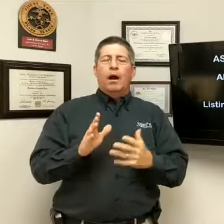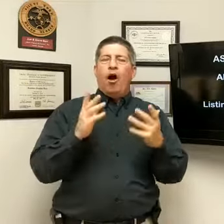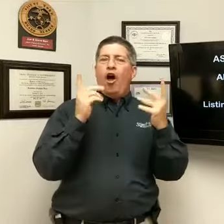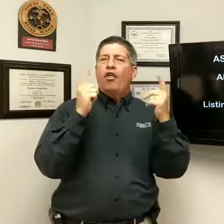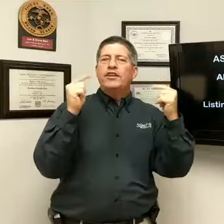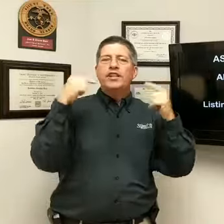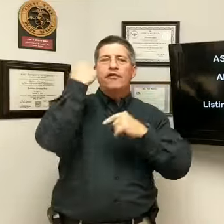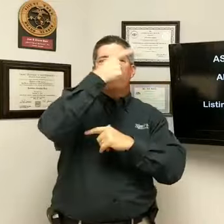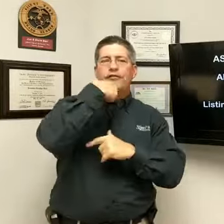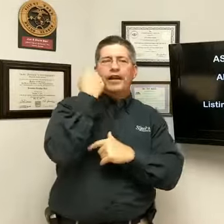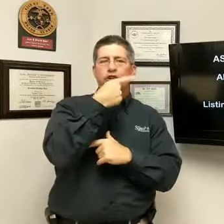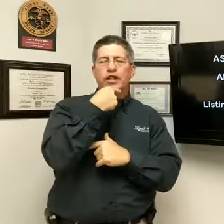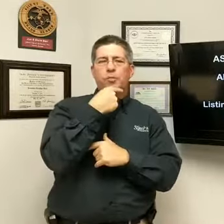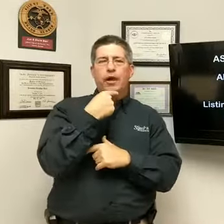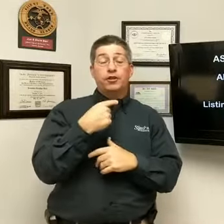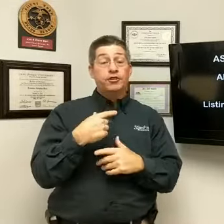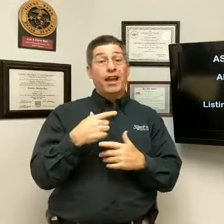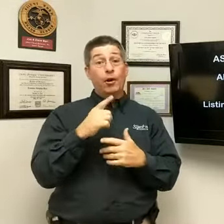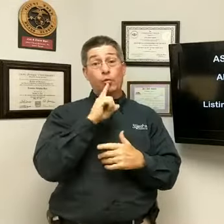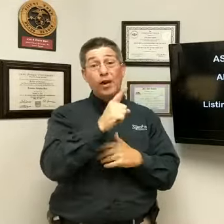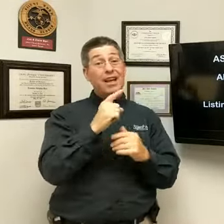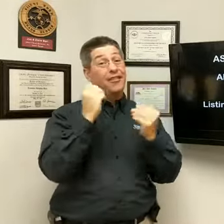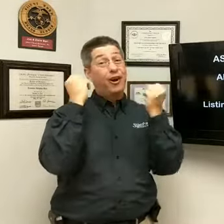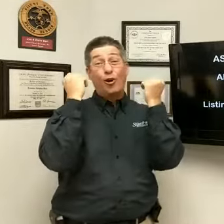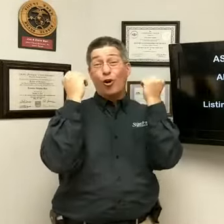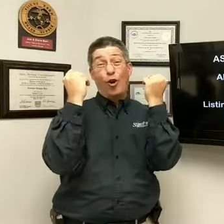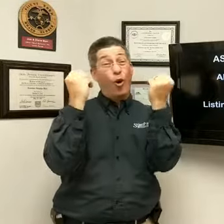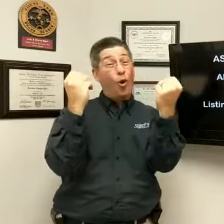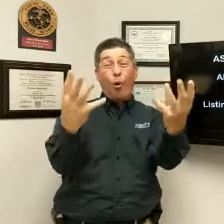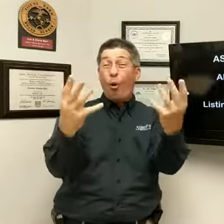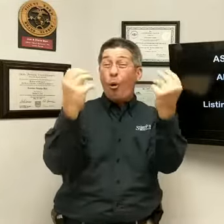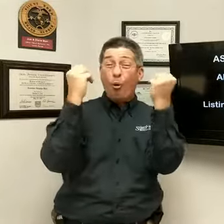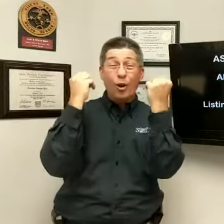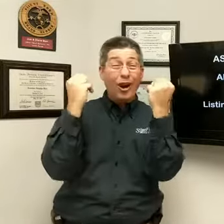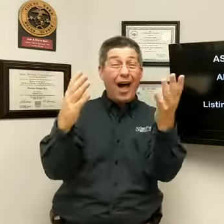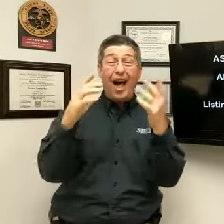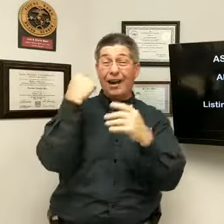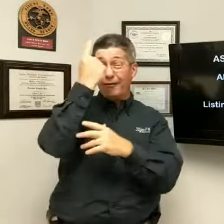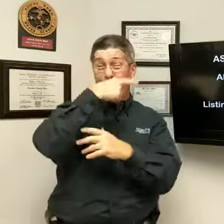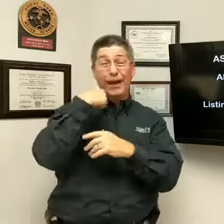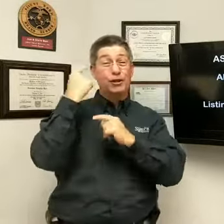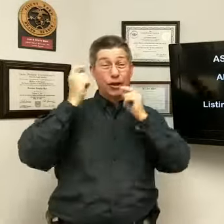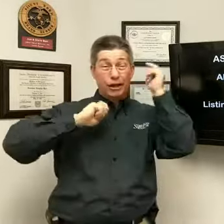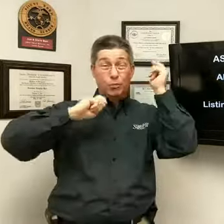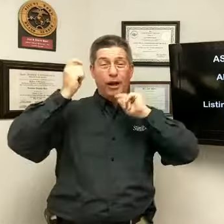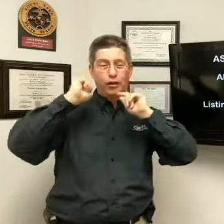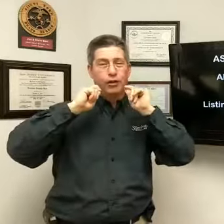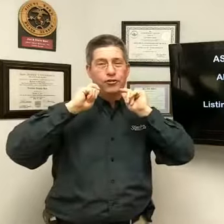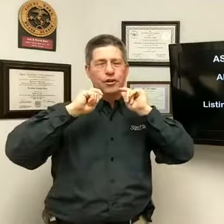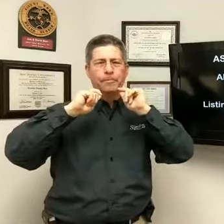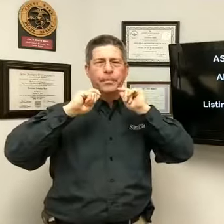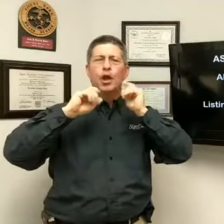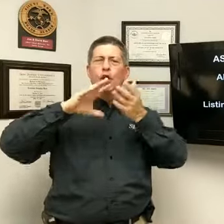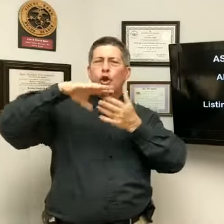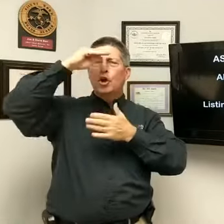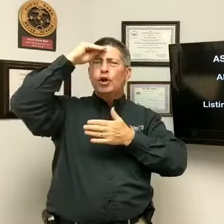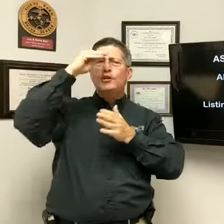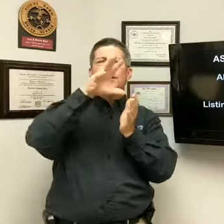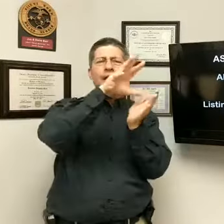All these different facial expressions. And really there are a whole lot of facial expressions. Learn to